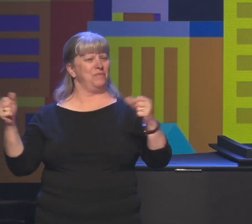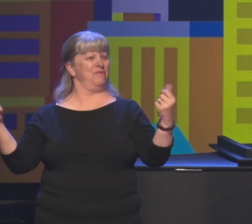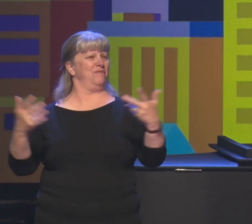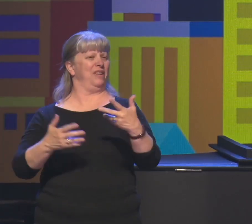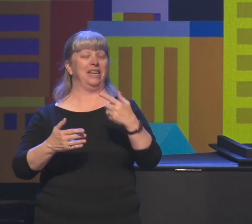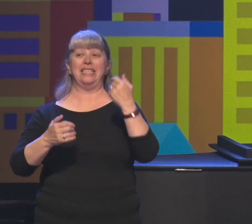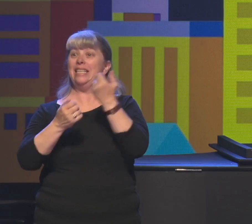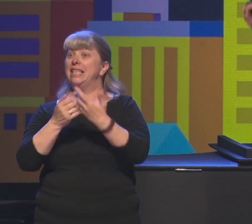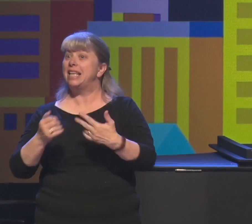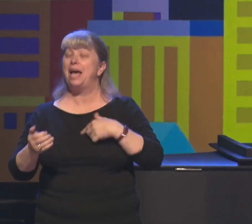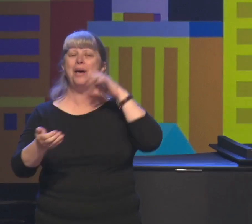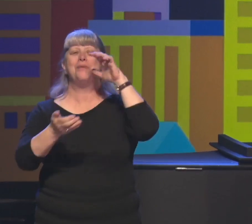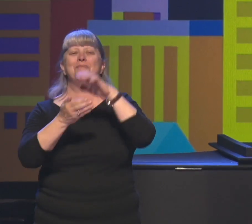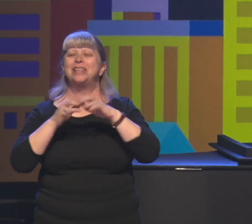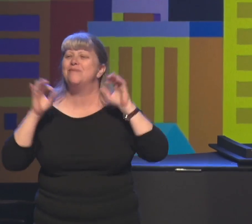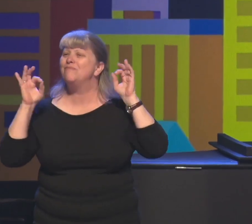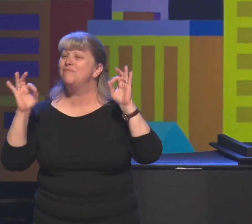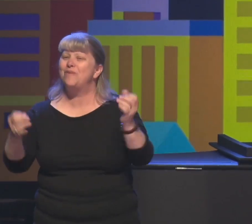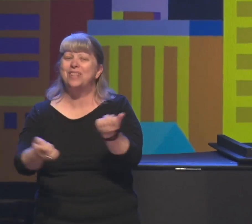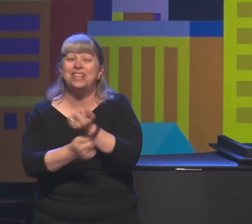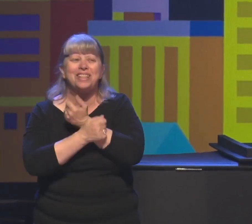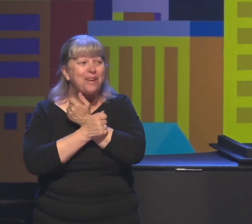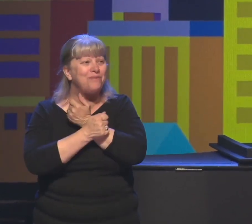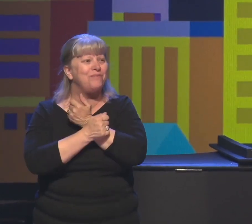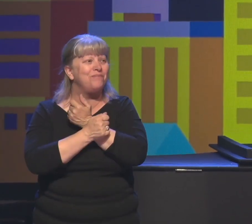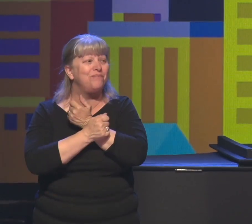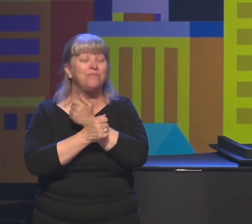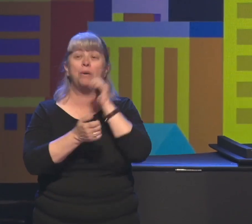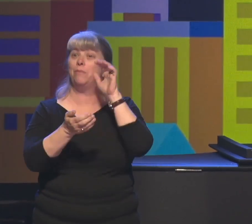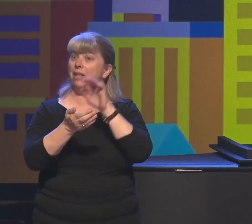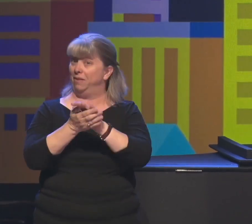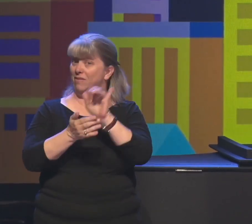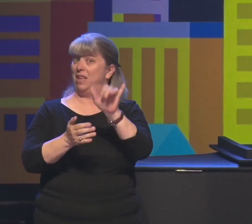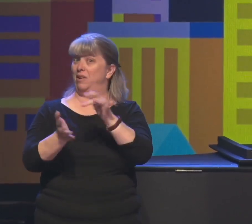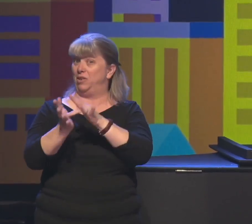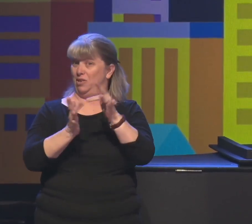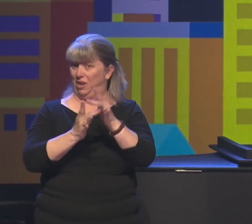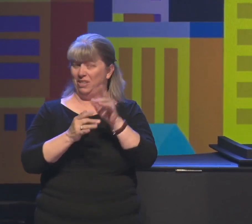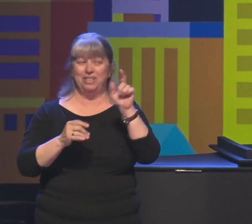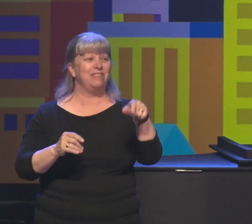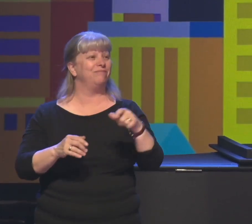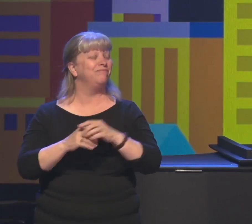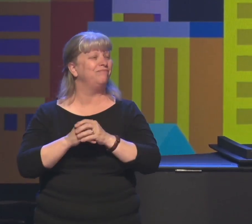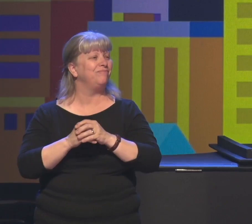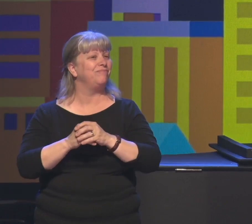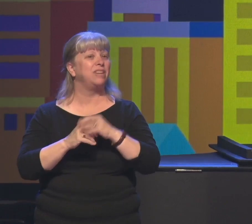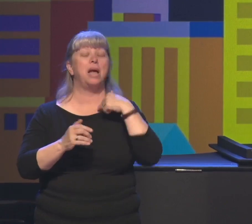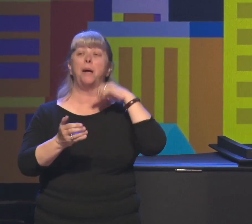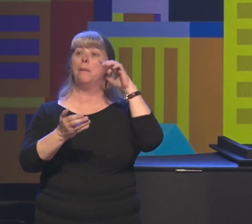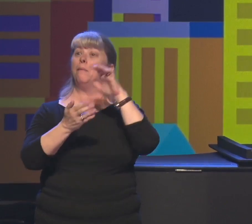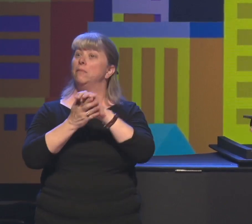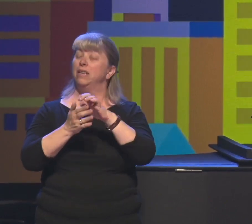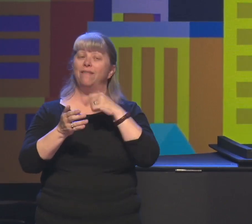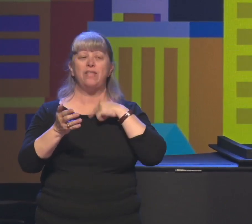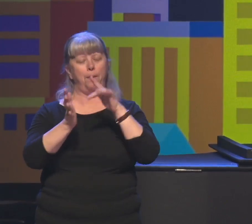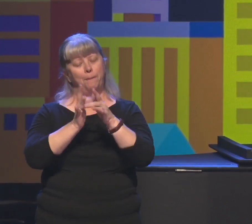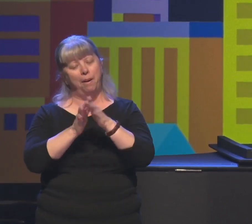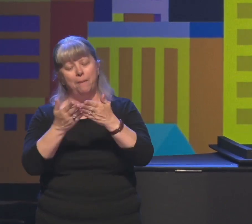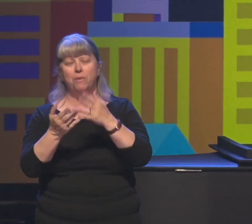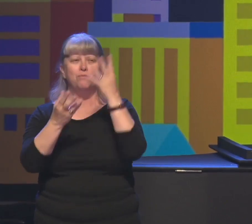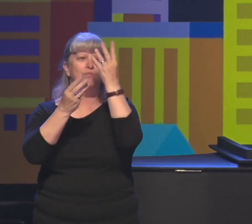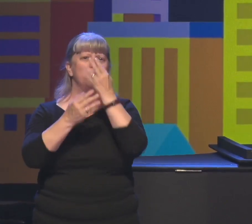anything because I believe in perfect love. And I believe that's what Jesus reveals. And that's what I believe the scripture is so beautiful and